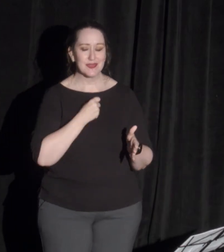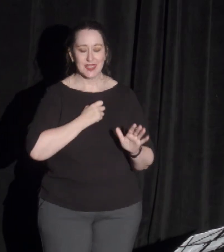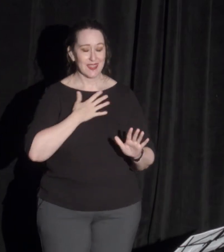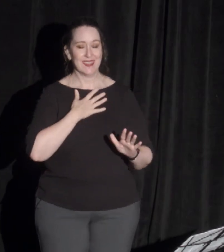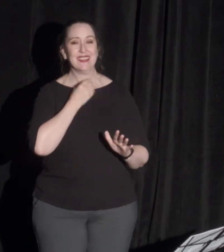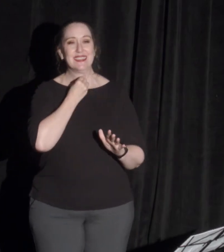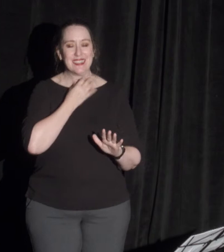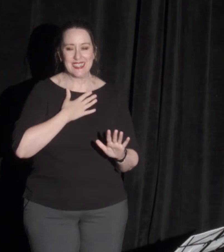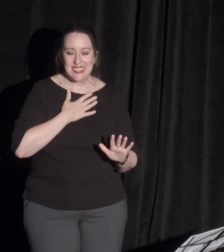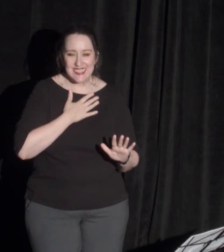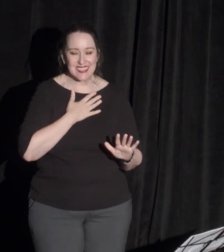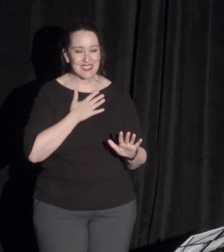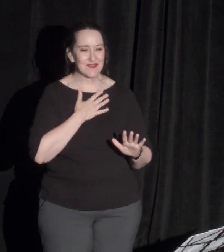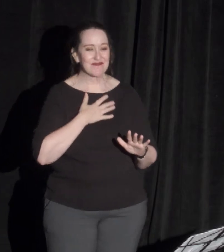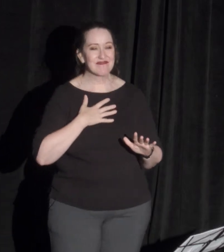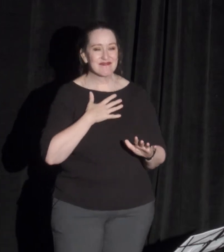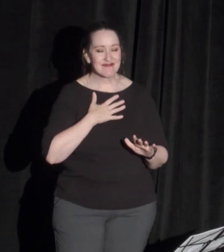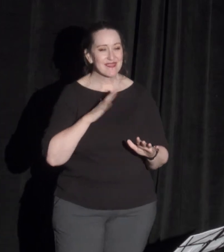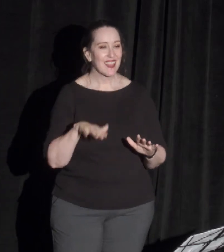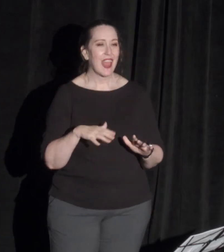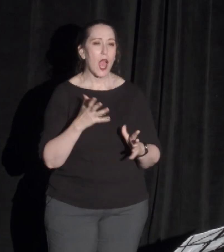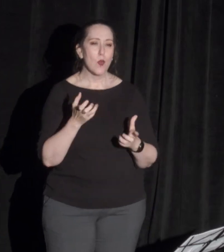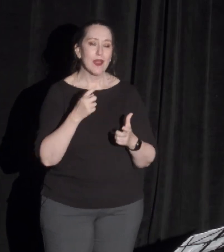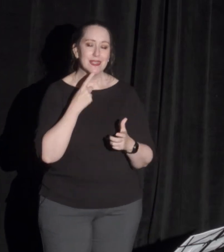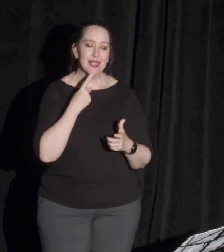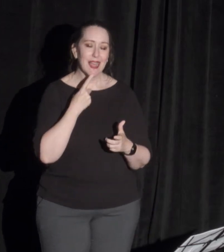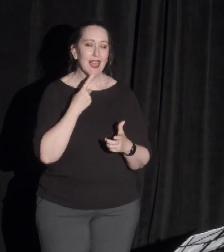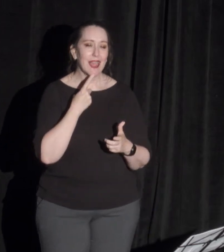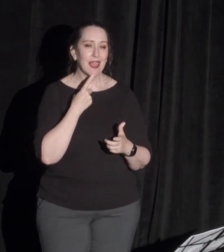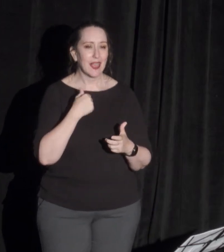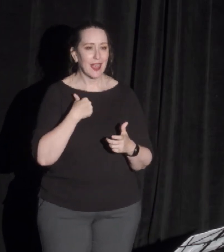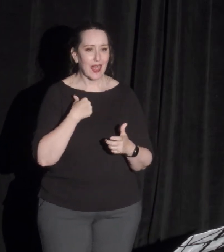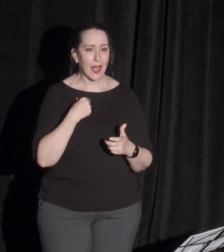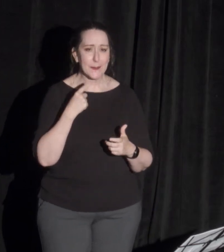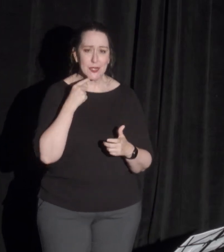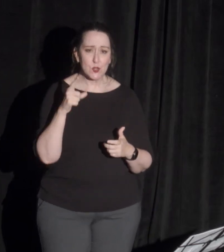but I just wanted to say that I have missed you all so much.